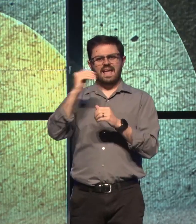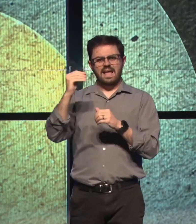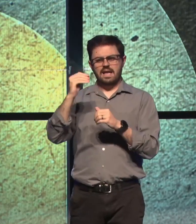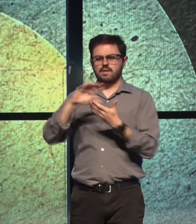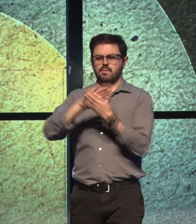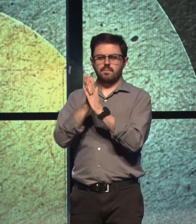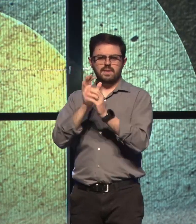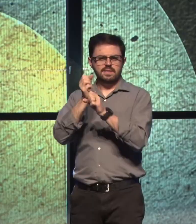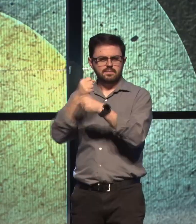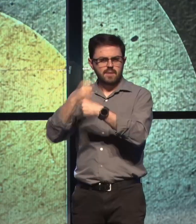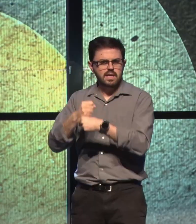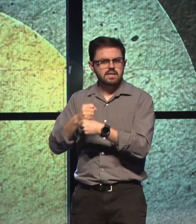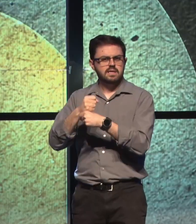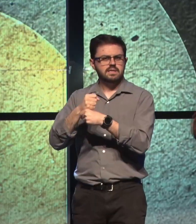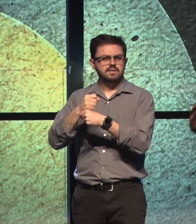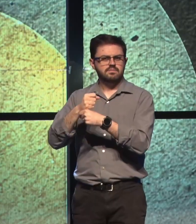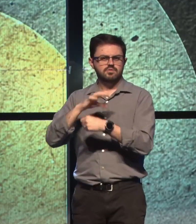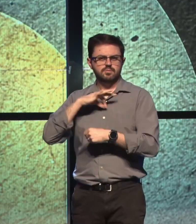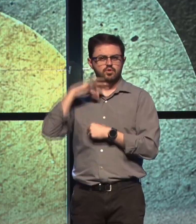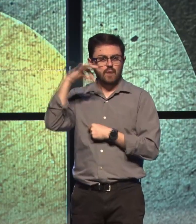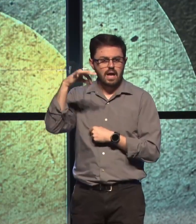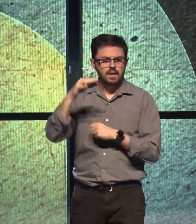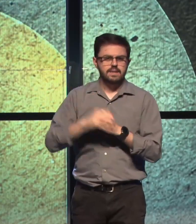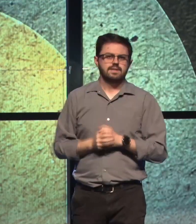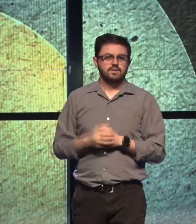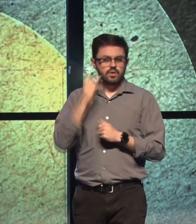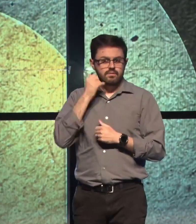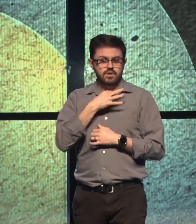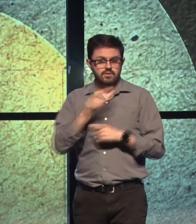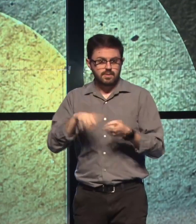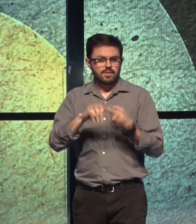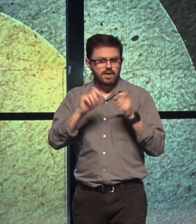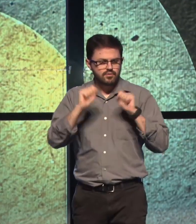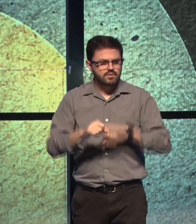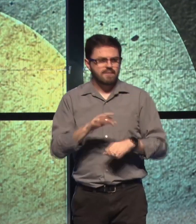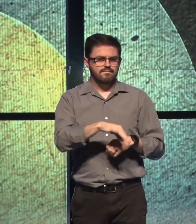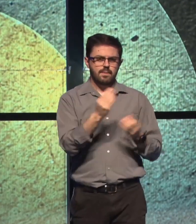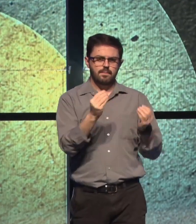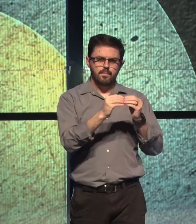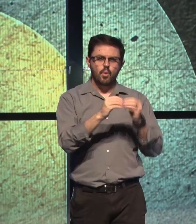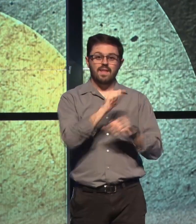app or online, whatever it might be. Okay, let's move forward.